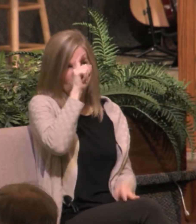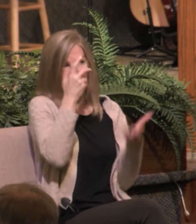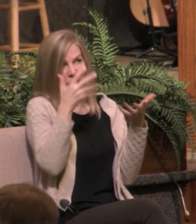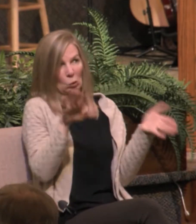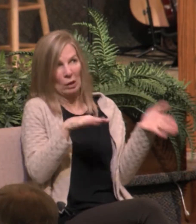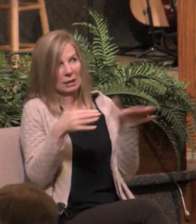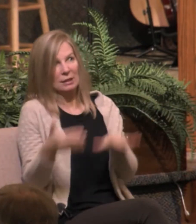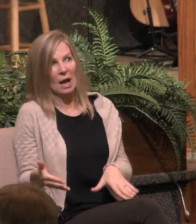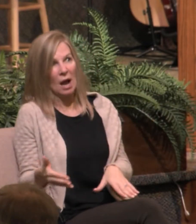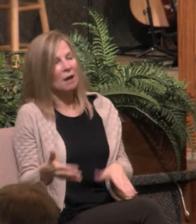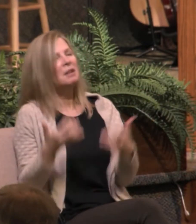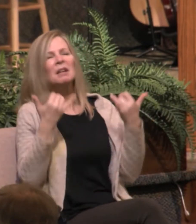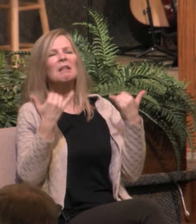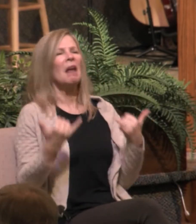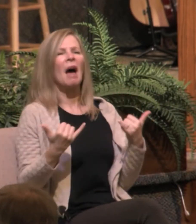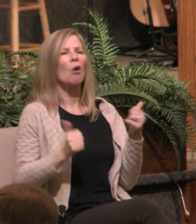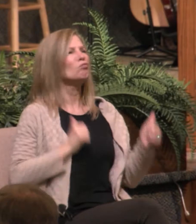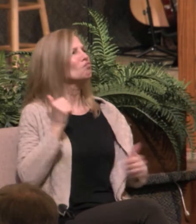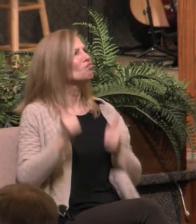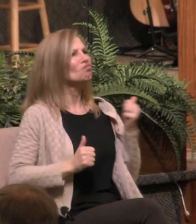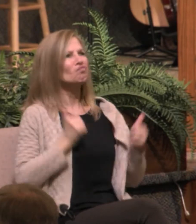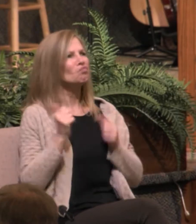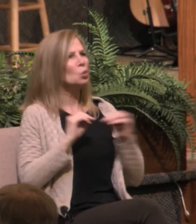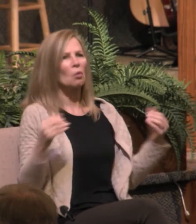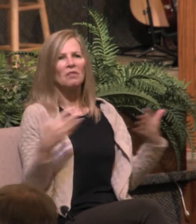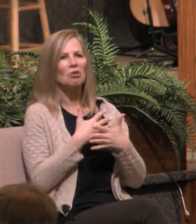want to die, now he was fearless.